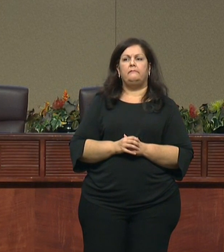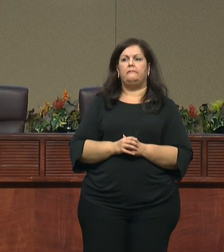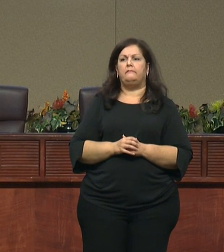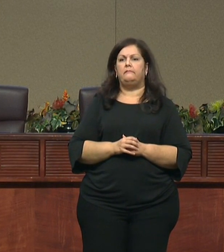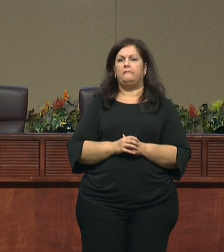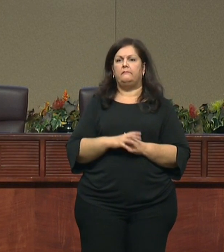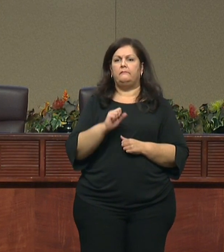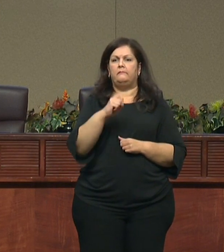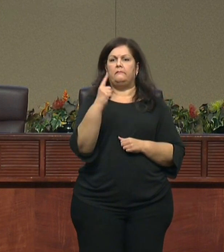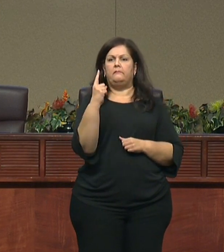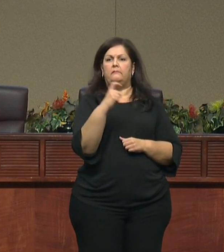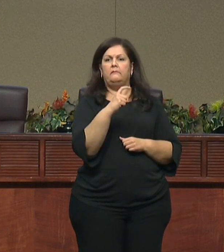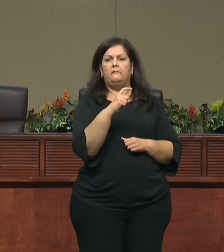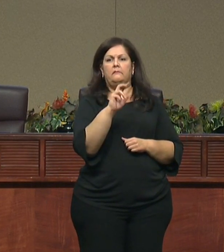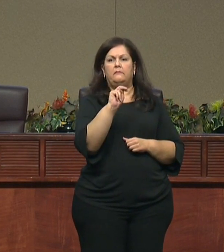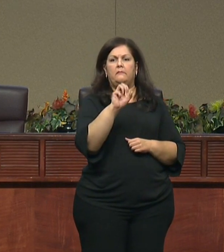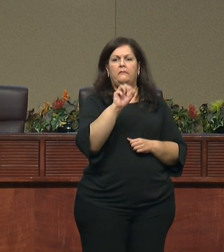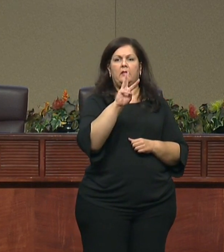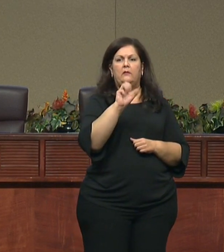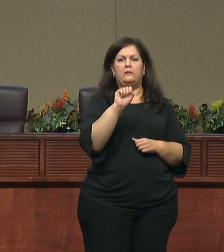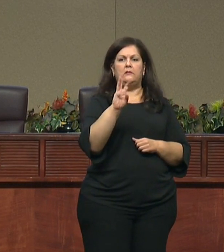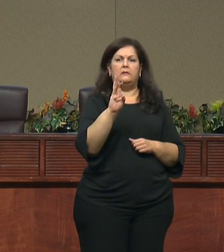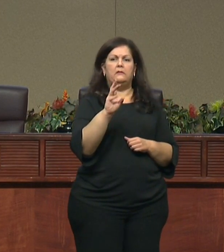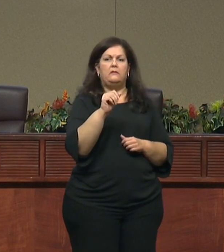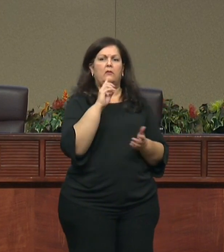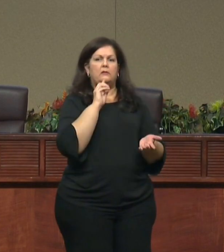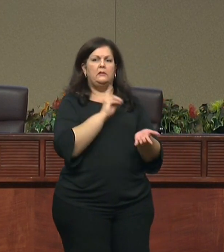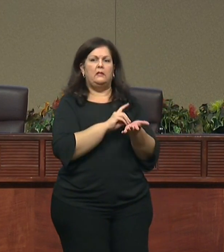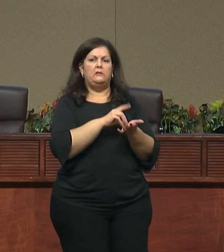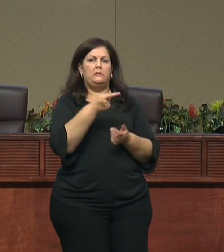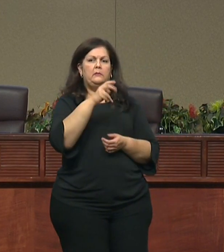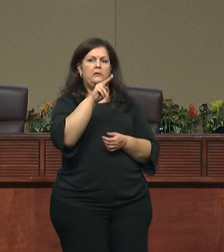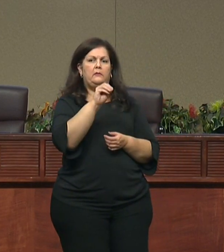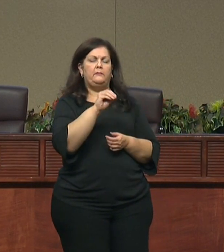Hi there, this is Nikki Zizazo with News 6. My question is for Dr. Pino.